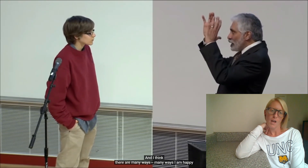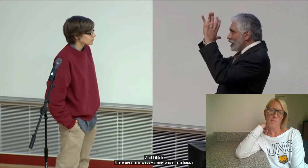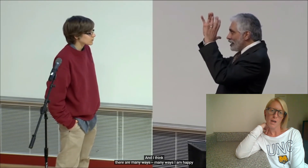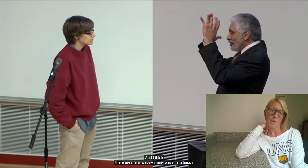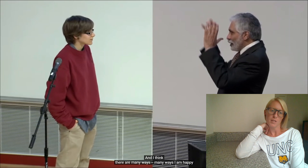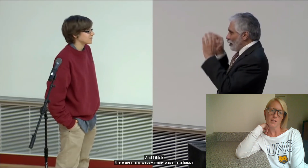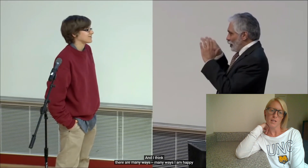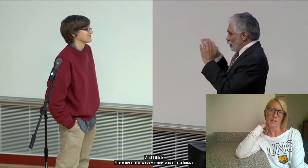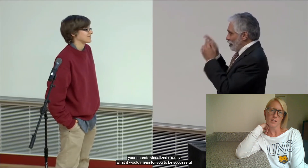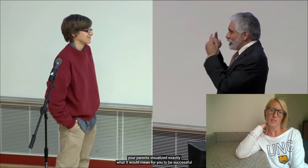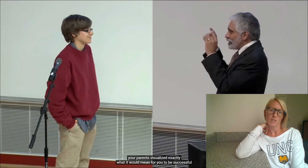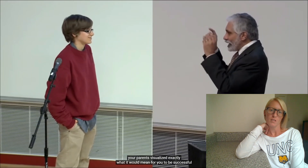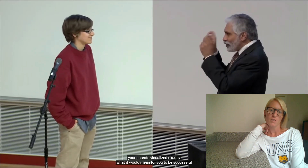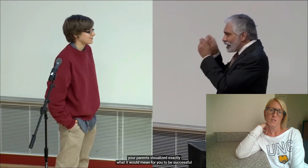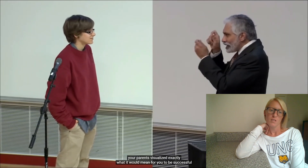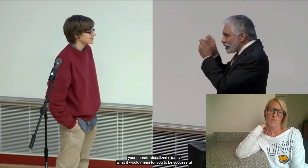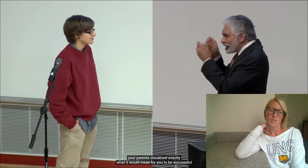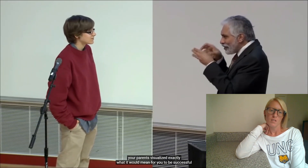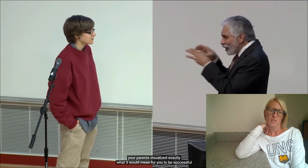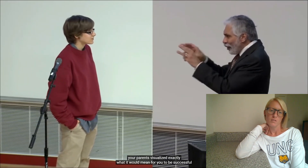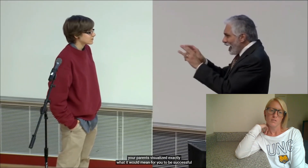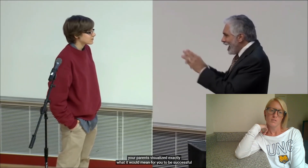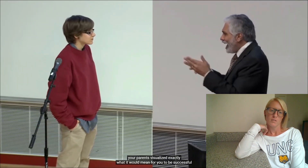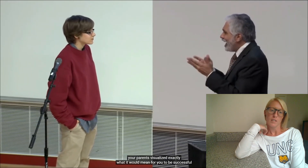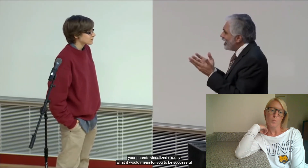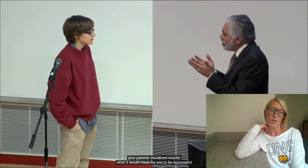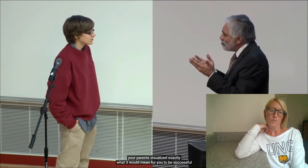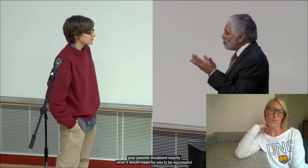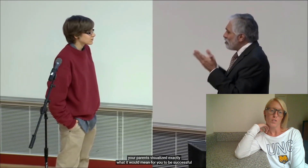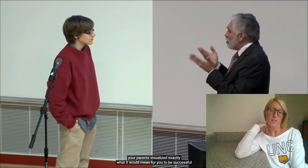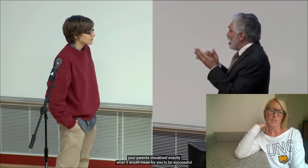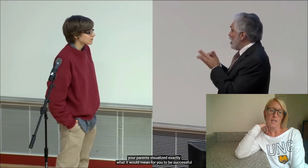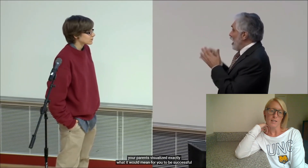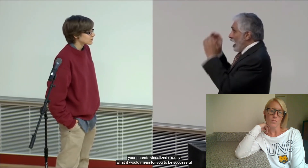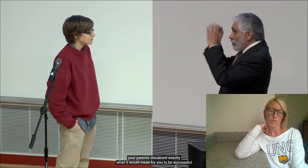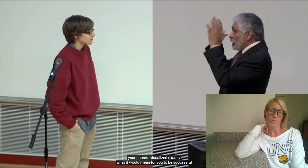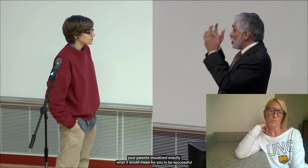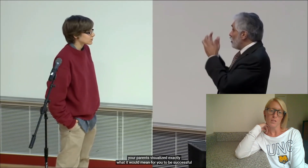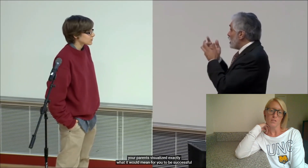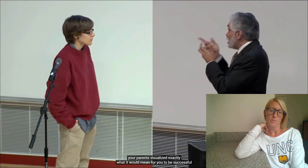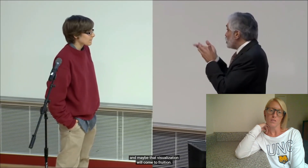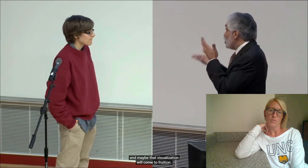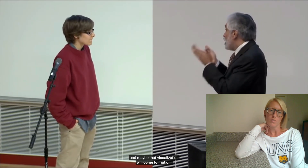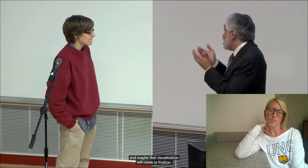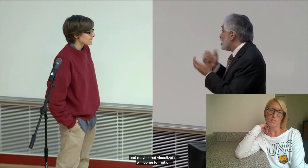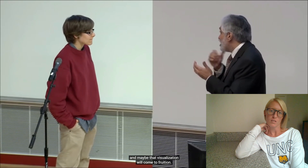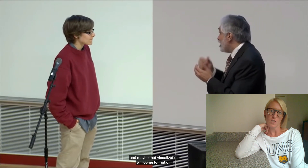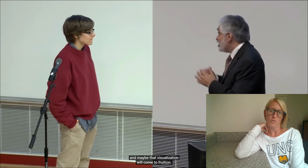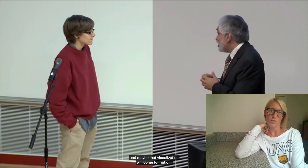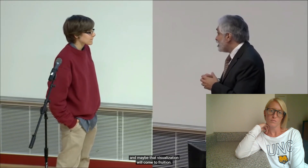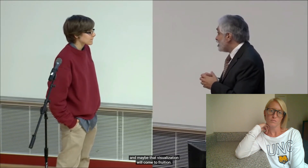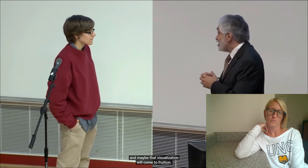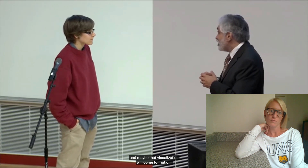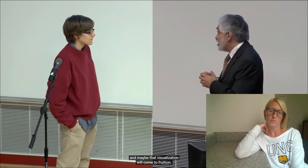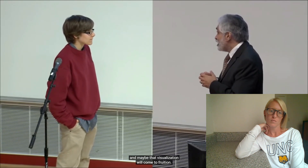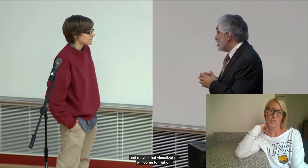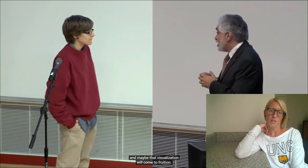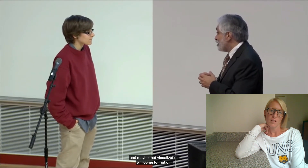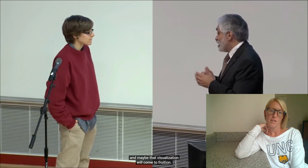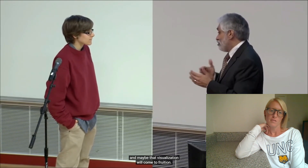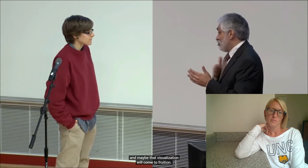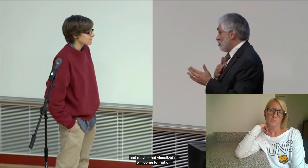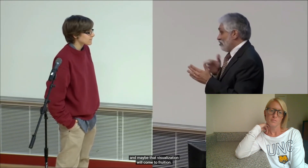In many ways, I'm happy that your parents visualized exactly what it would mean for you to be successful. And maybe that